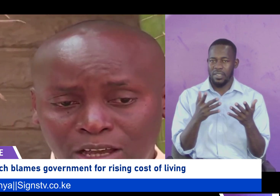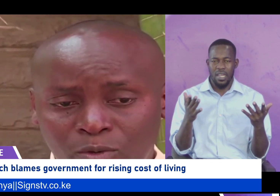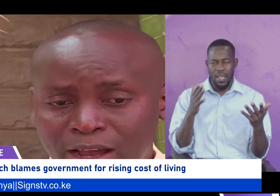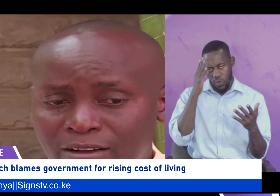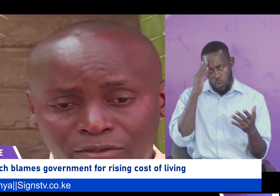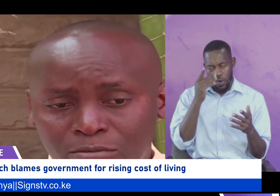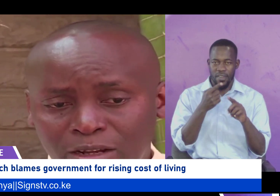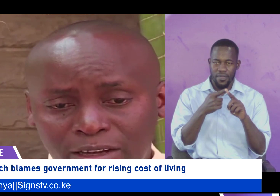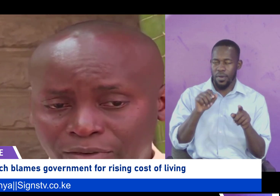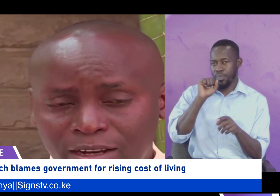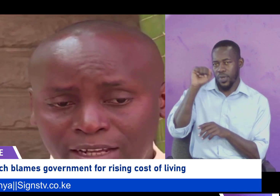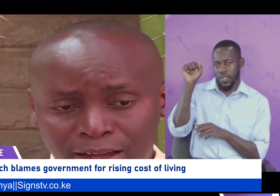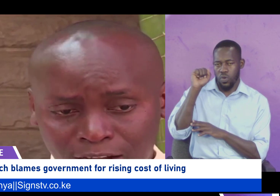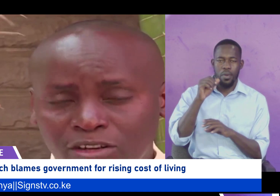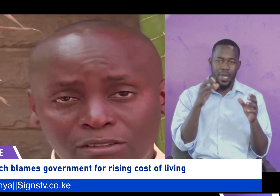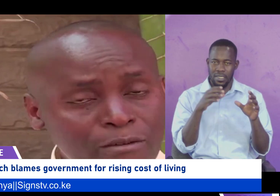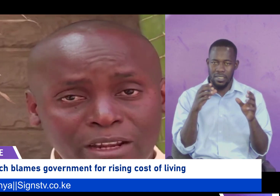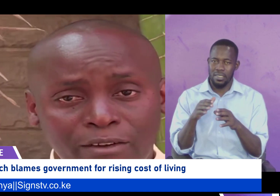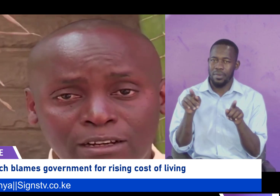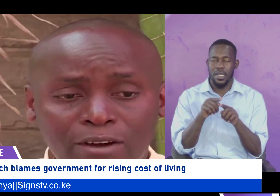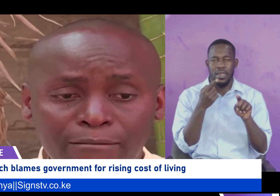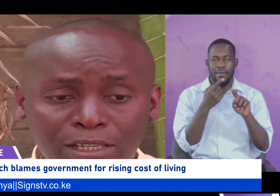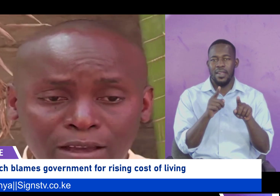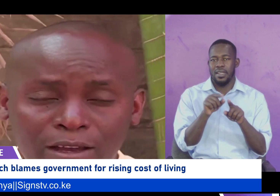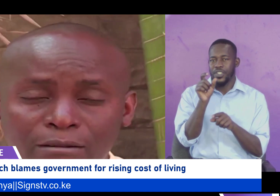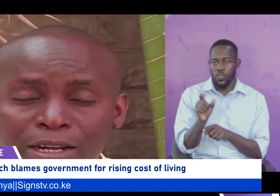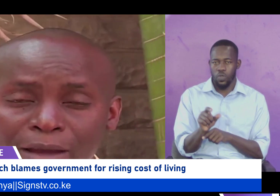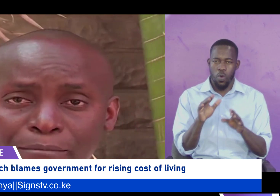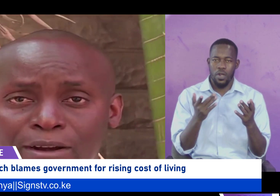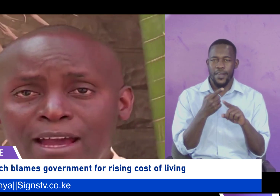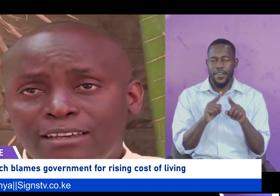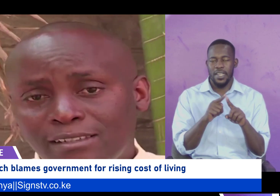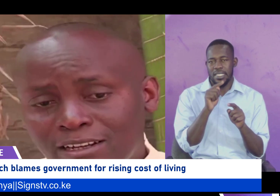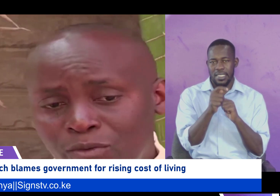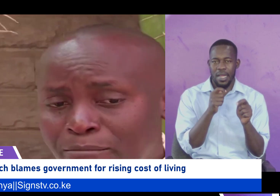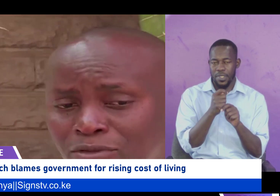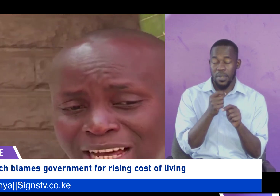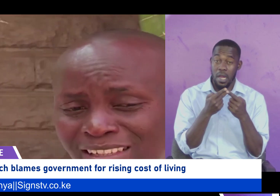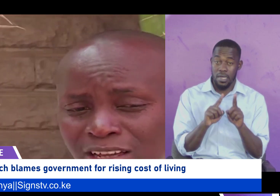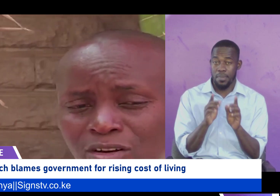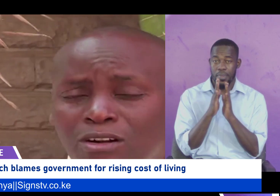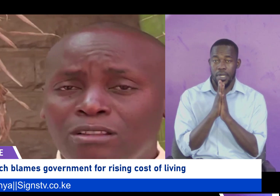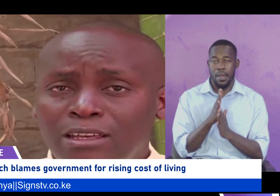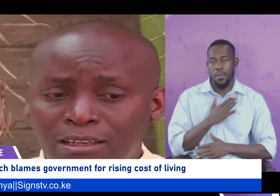We come from different regions, from different tribes. But my prayer is that we put aside all